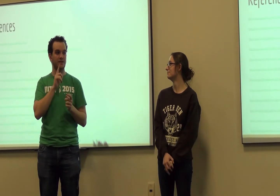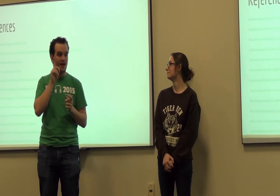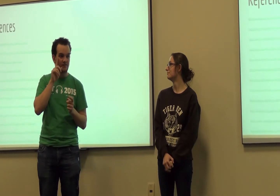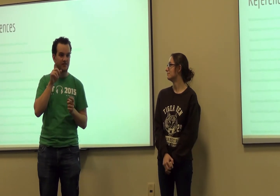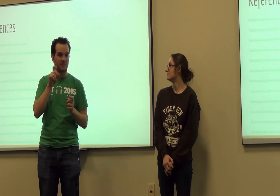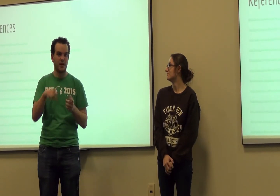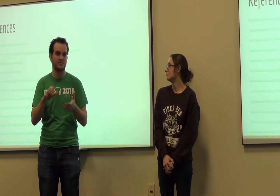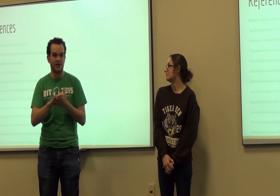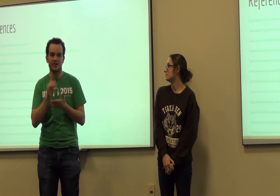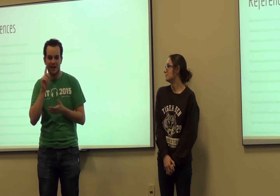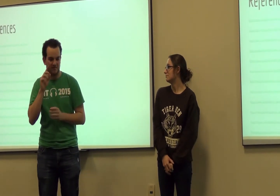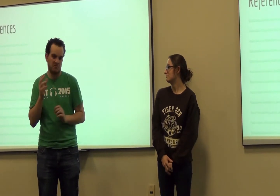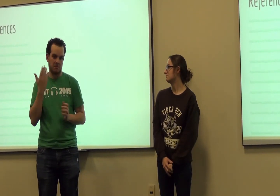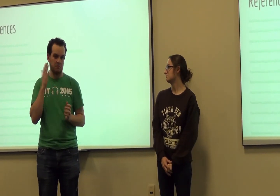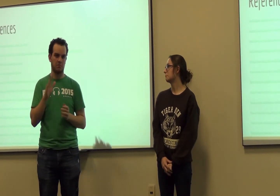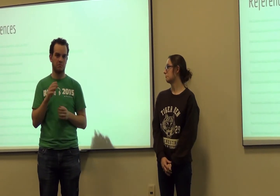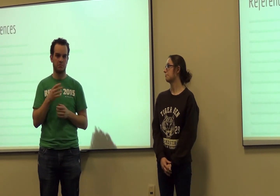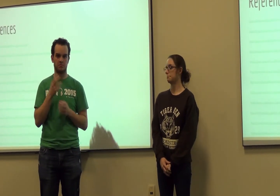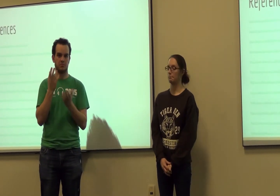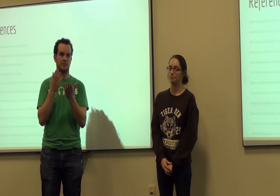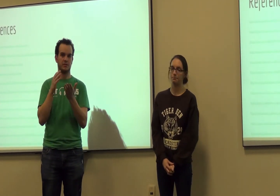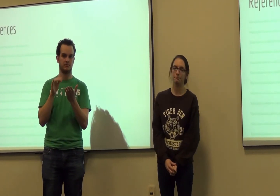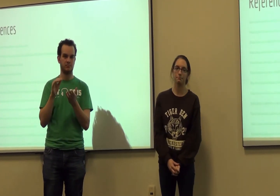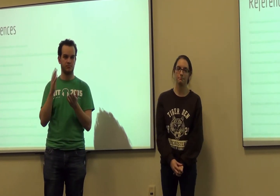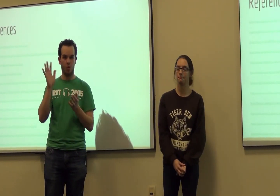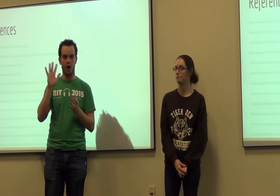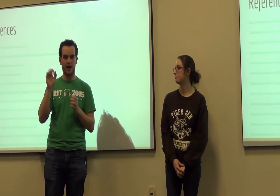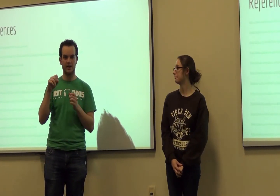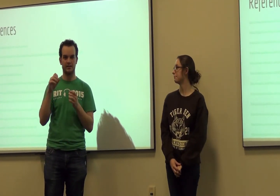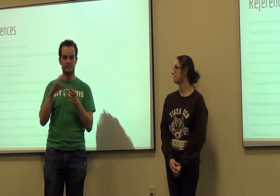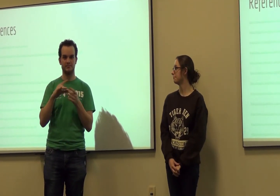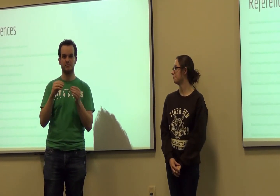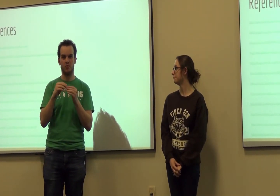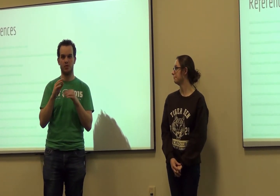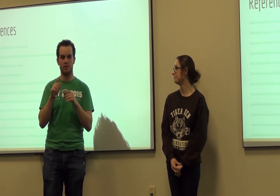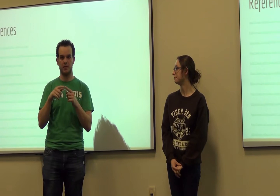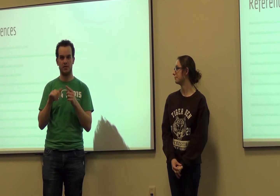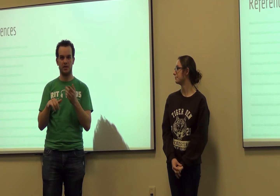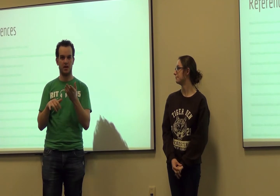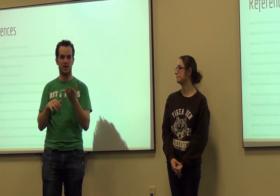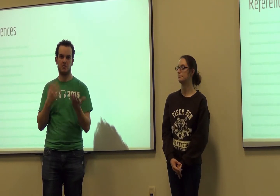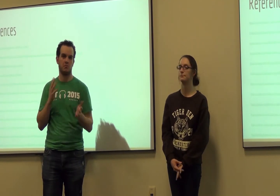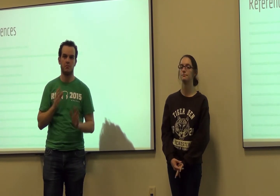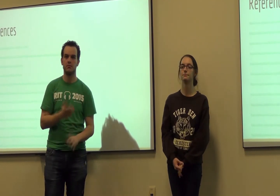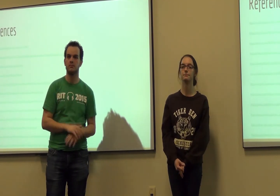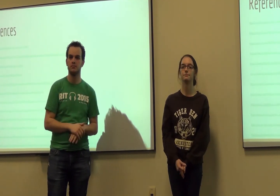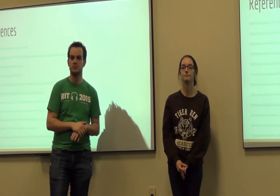but I don't know if they have to marry another deaf person, but maybe Ohio has more information about that.